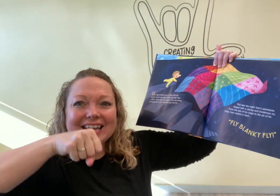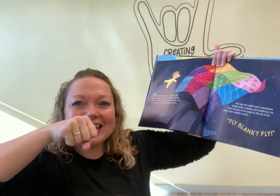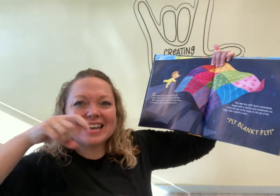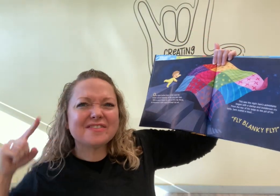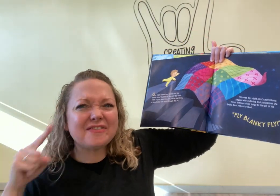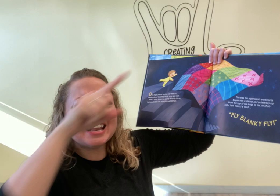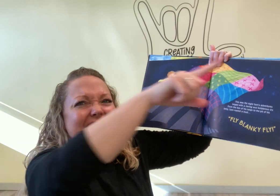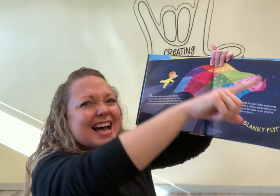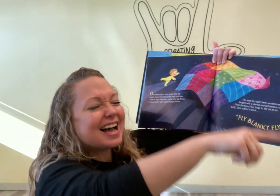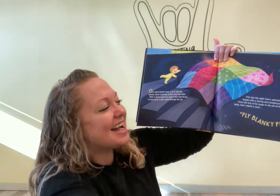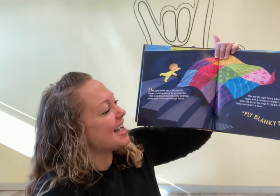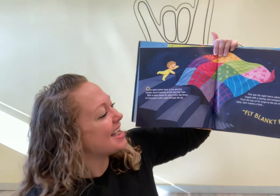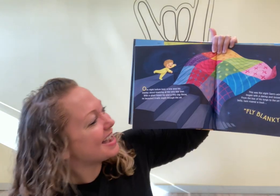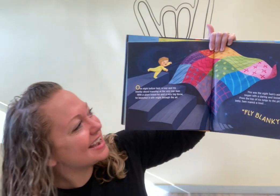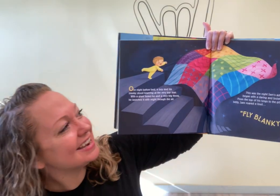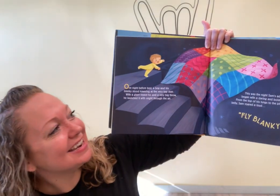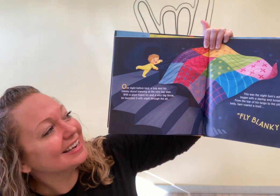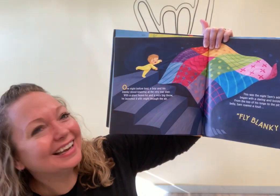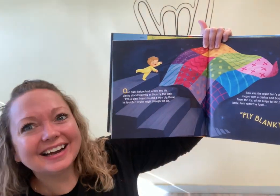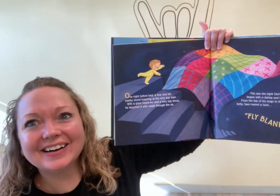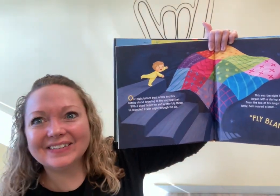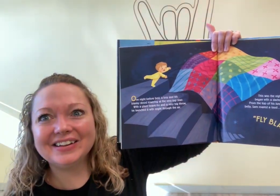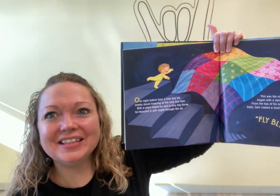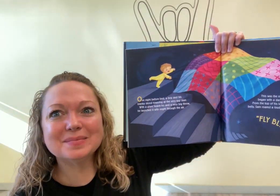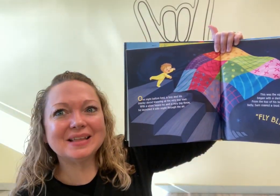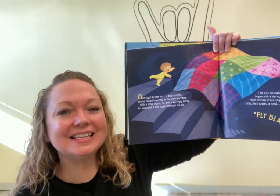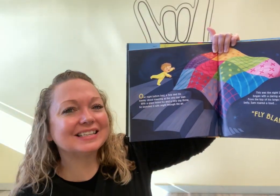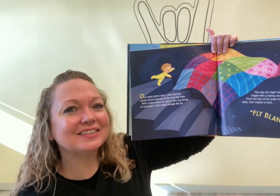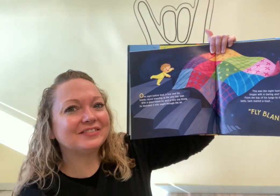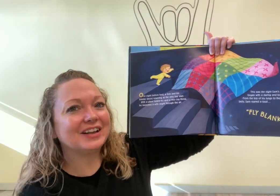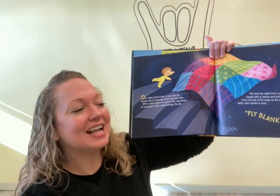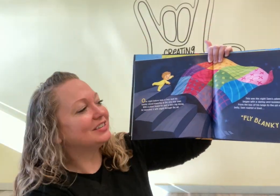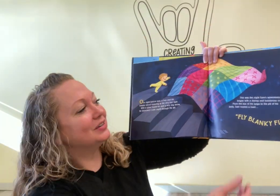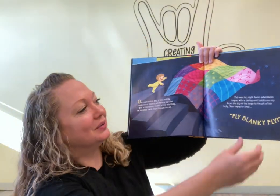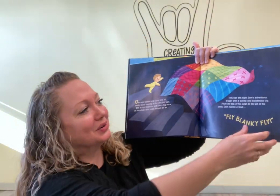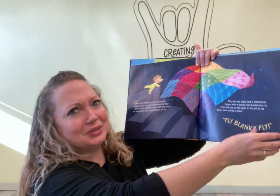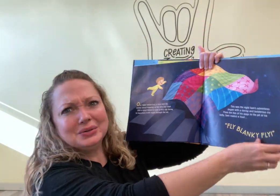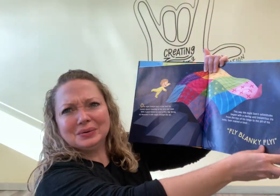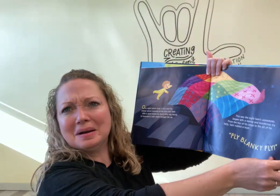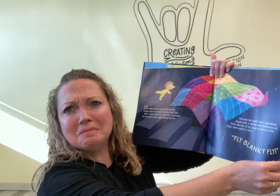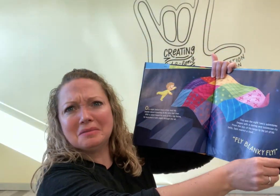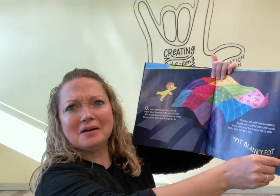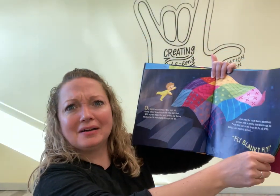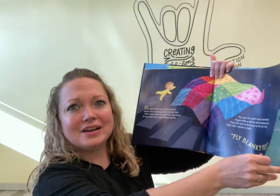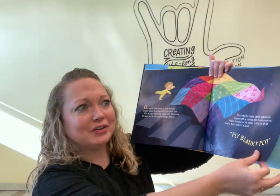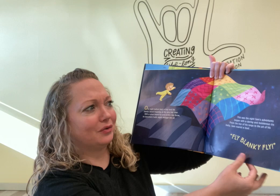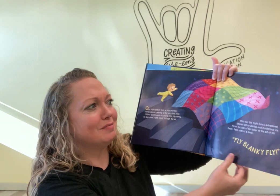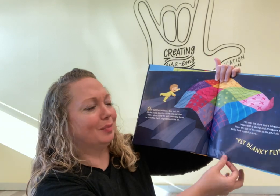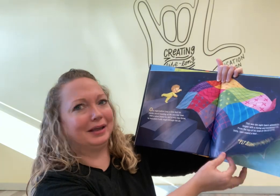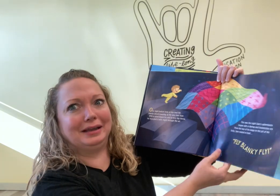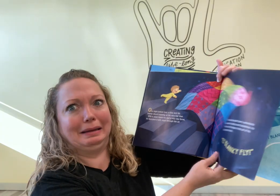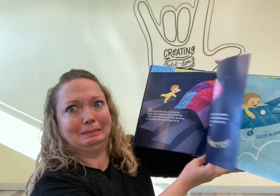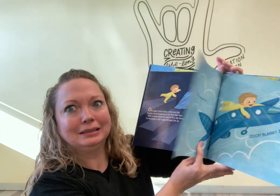Blankie, fly!" What do you think the blankie's gonna fly to or do? I don't know. I've never thrown my blankie.